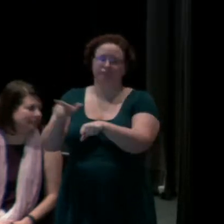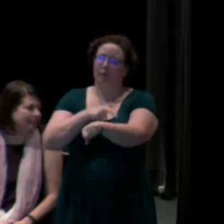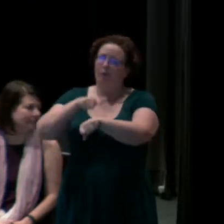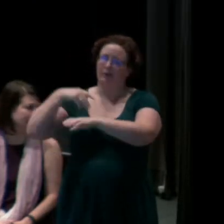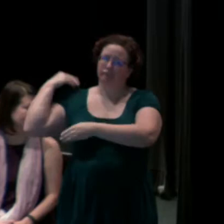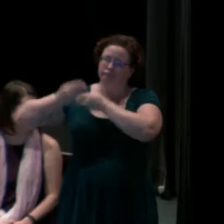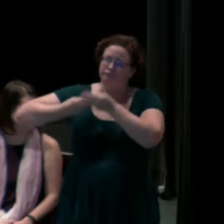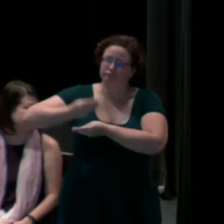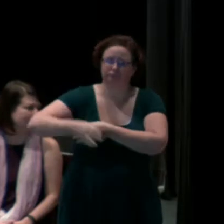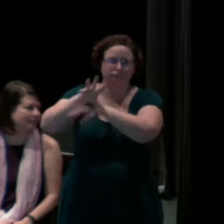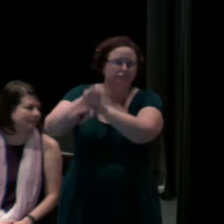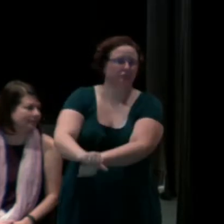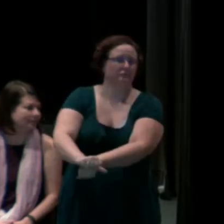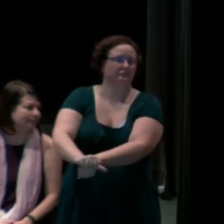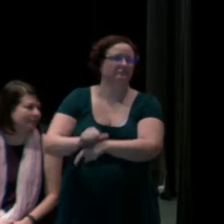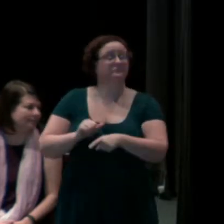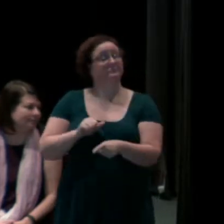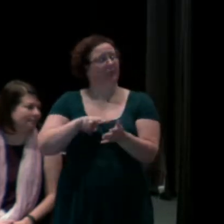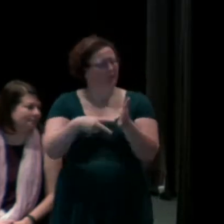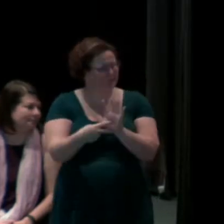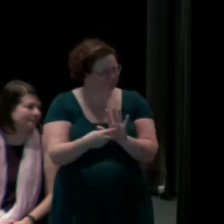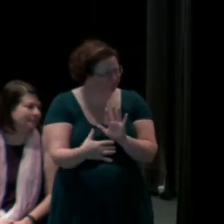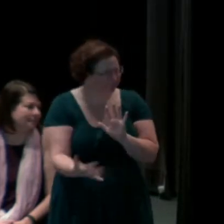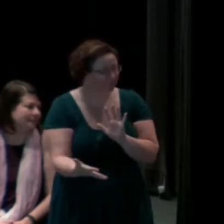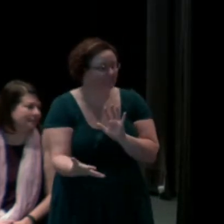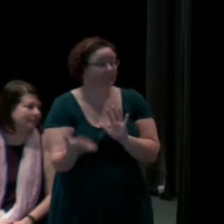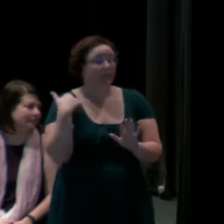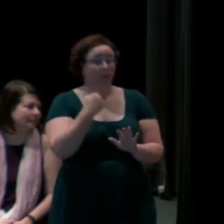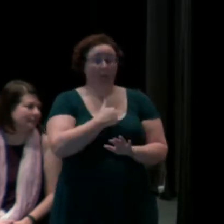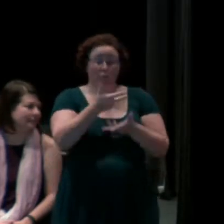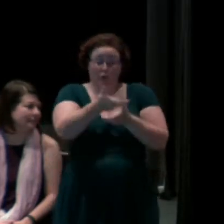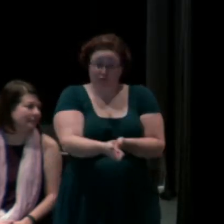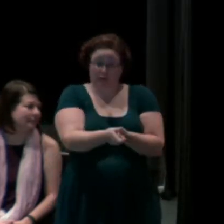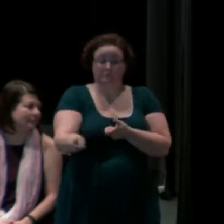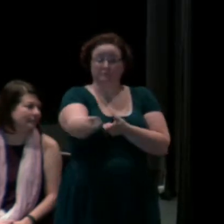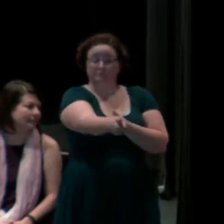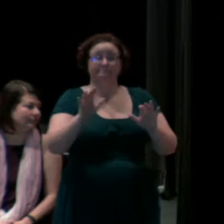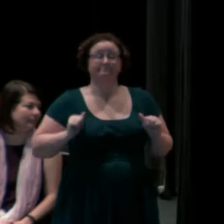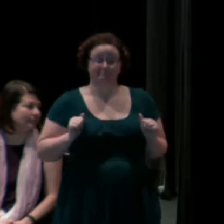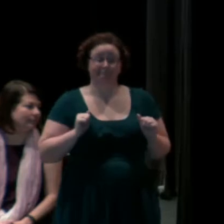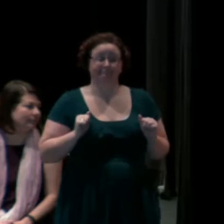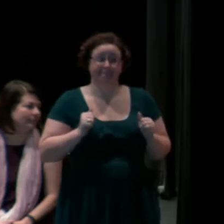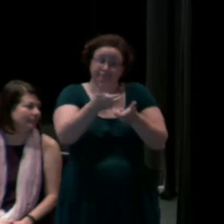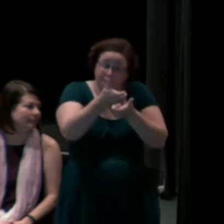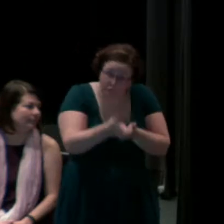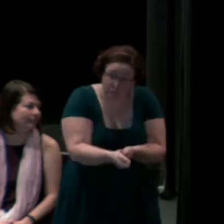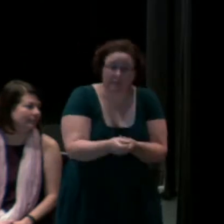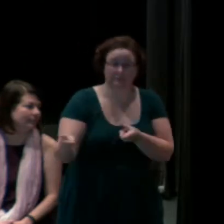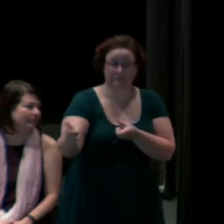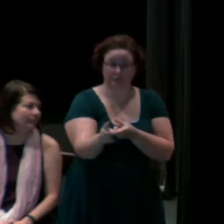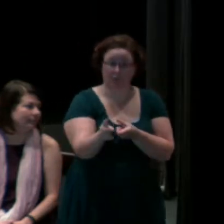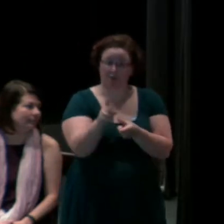tradition. What it really means is that we are putting our trust in you. Trust in you